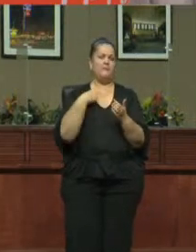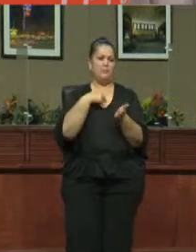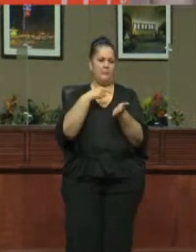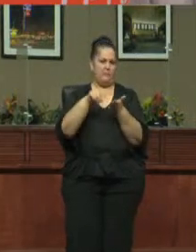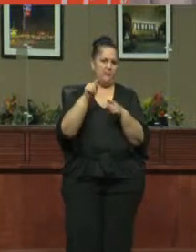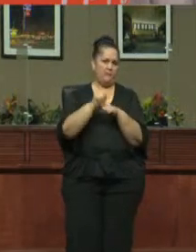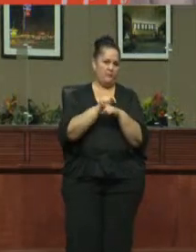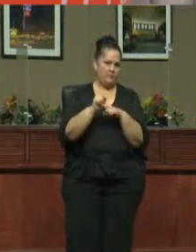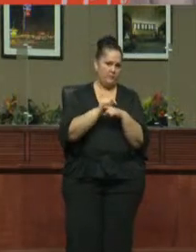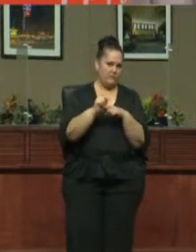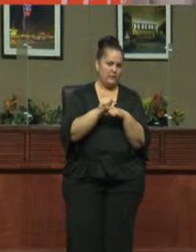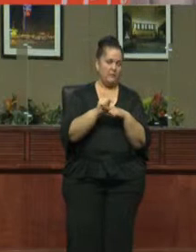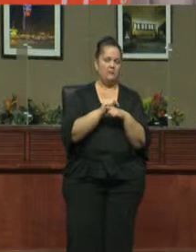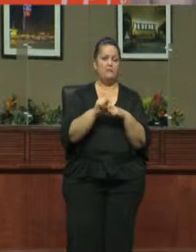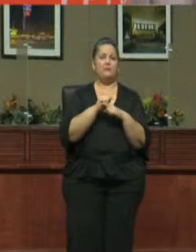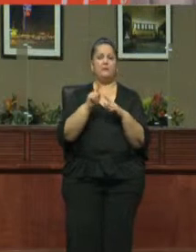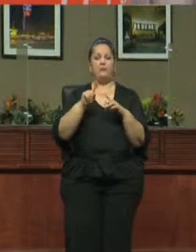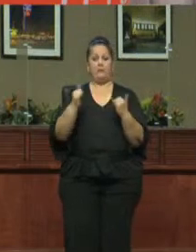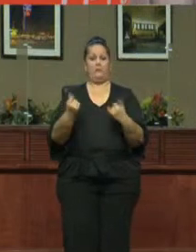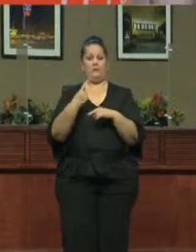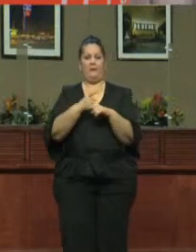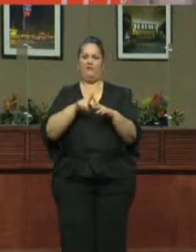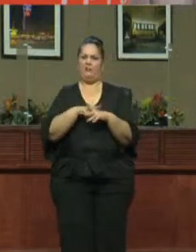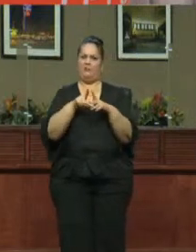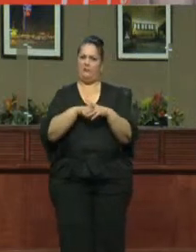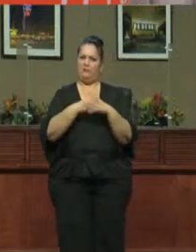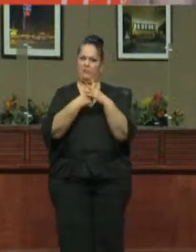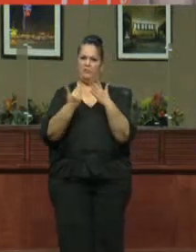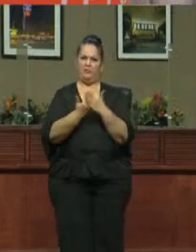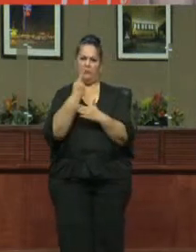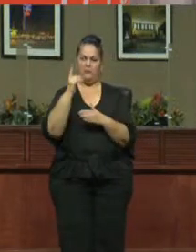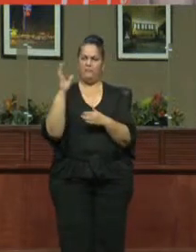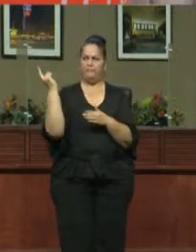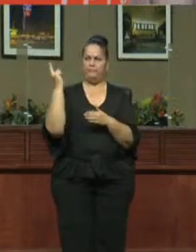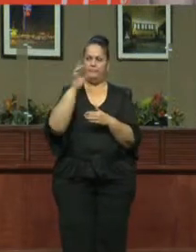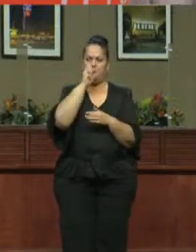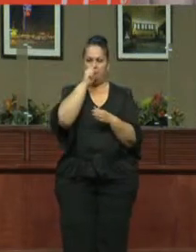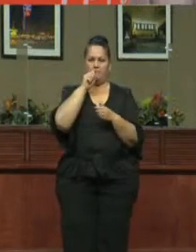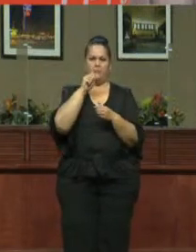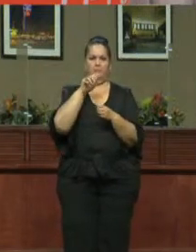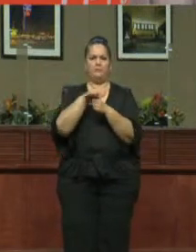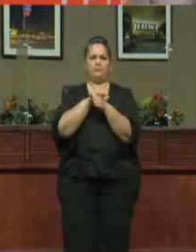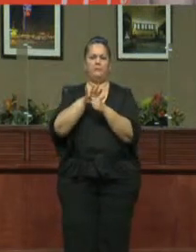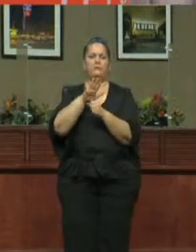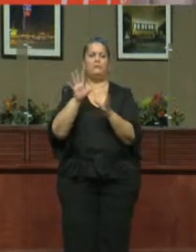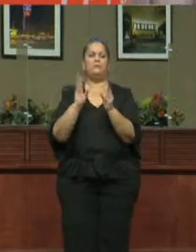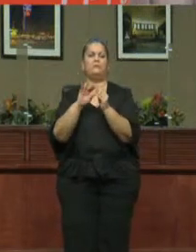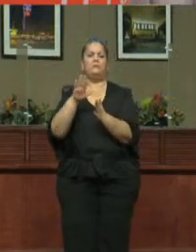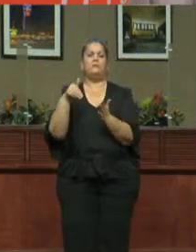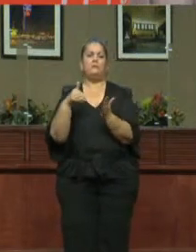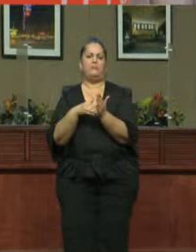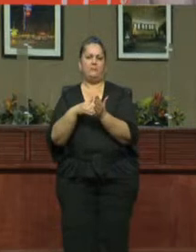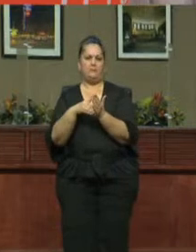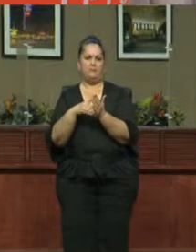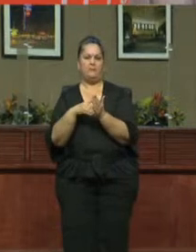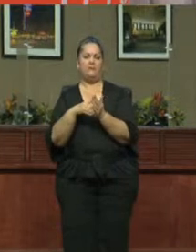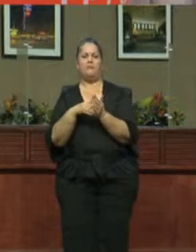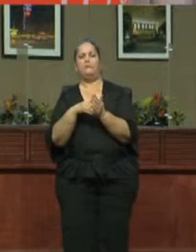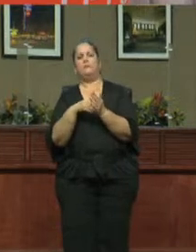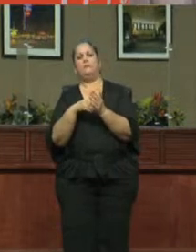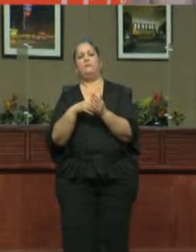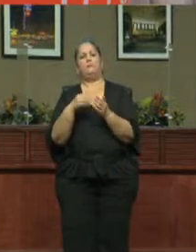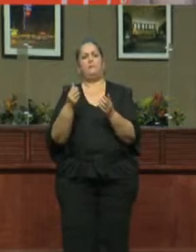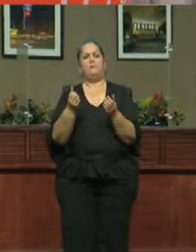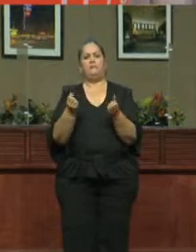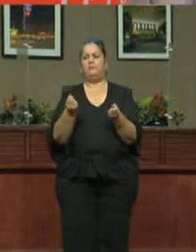training. It began today at the Orange County Convention Center. So far, 115 people have signed up for